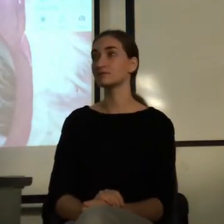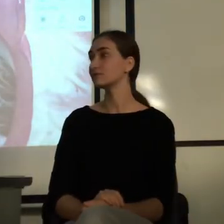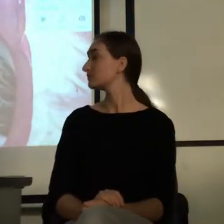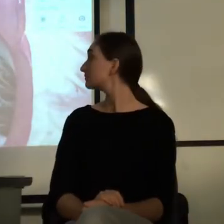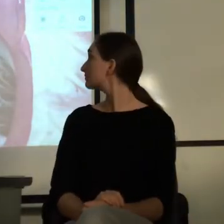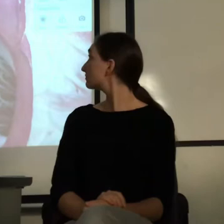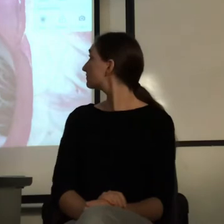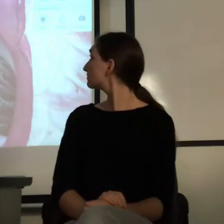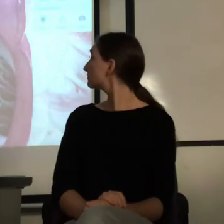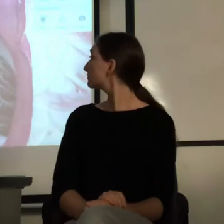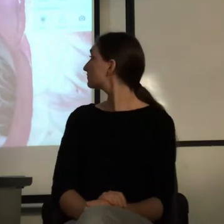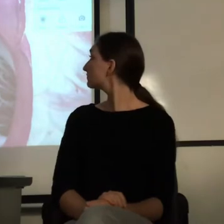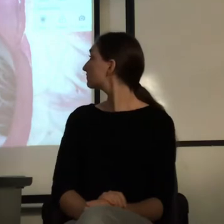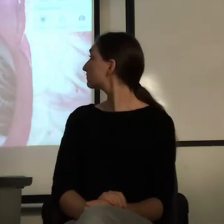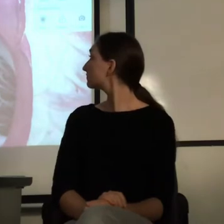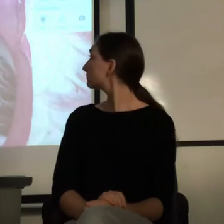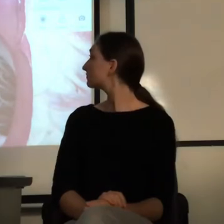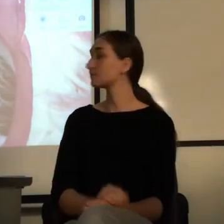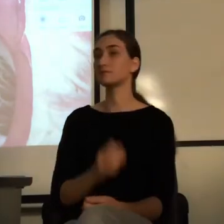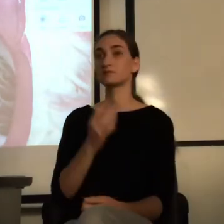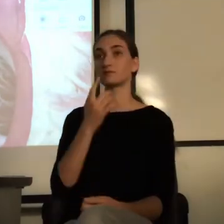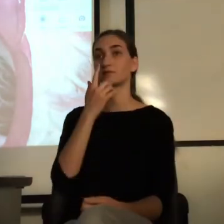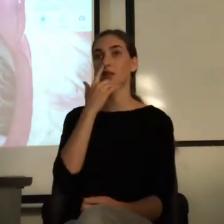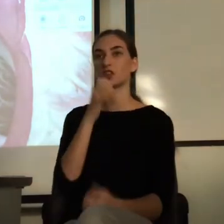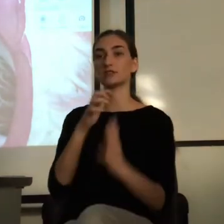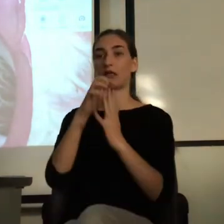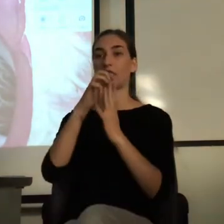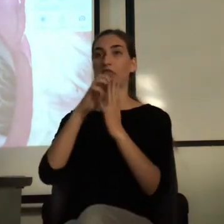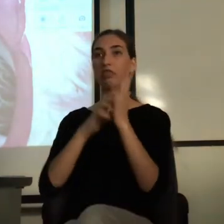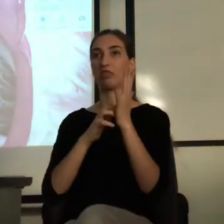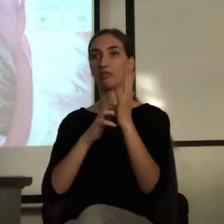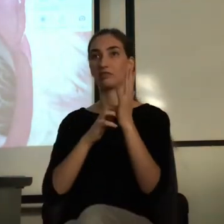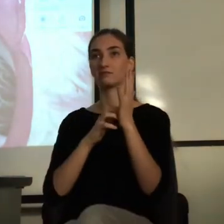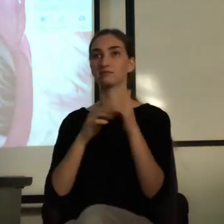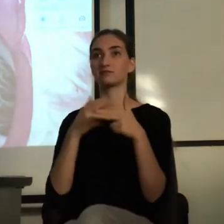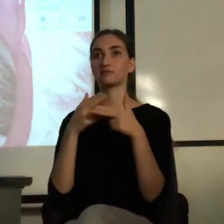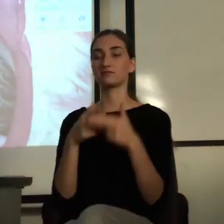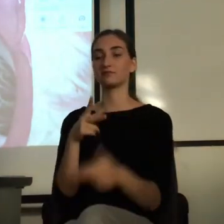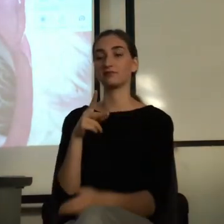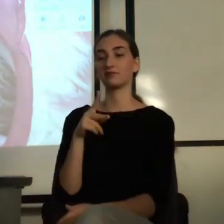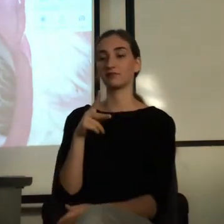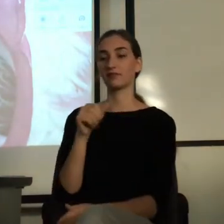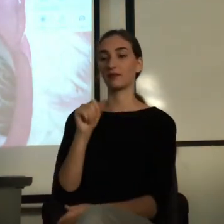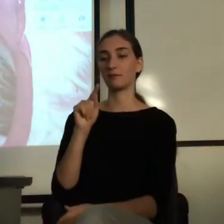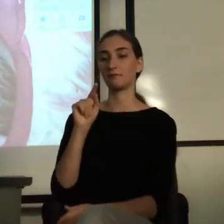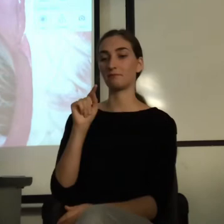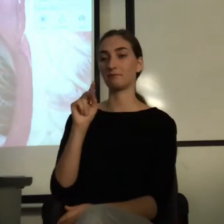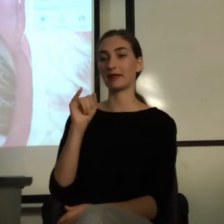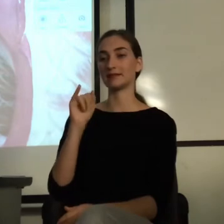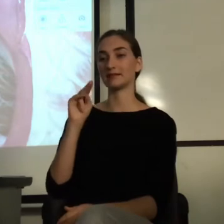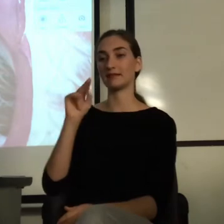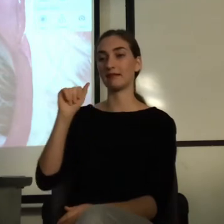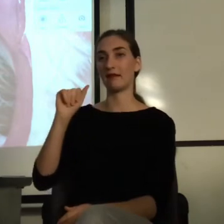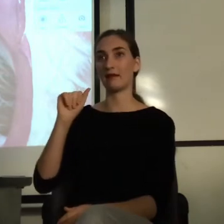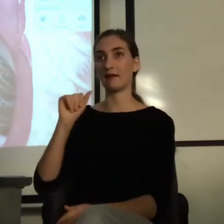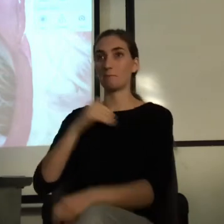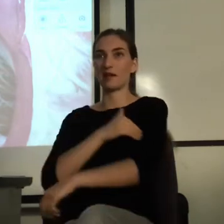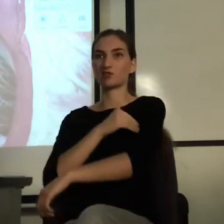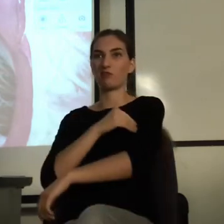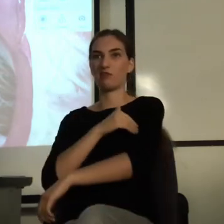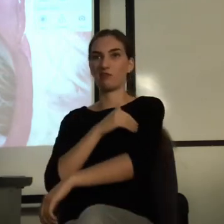Here. Looks like someone took a comb and combed the muscle. That's called pectinate muscle. It's kind of on the inside of an